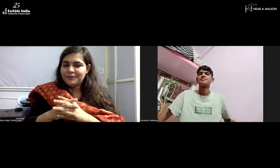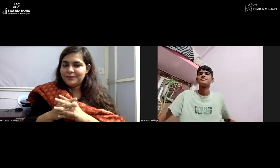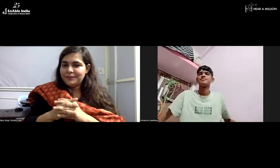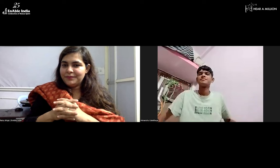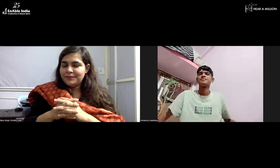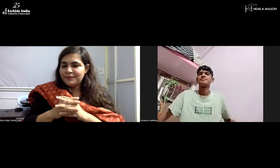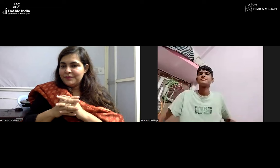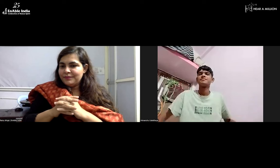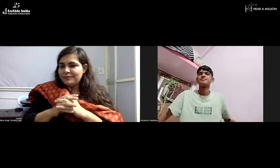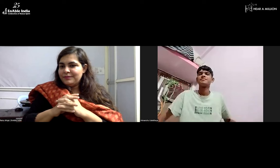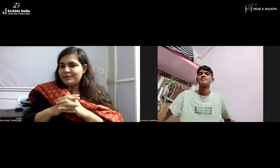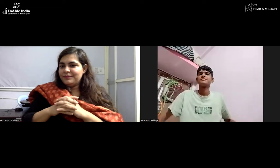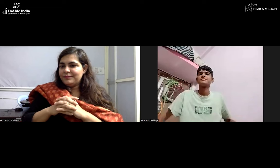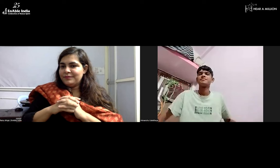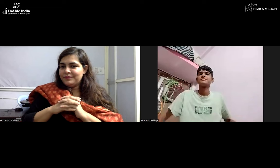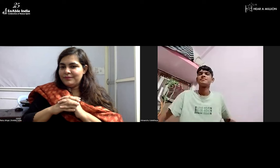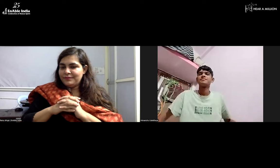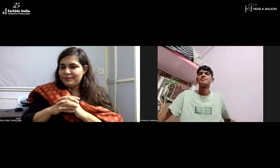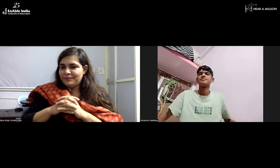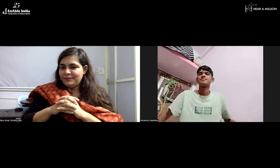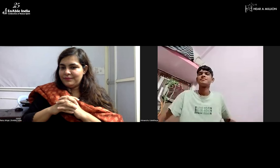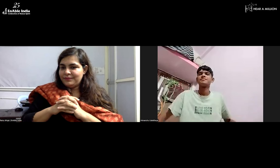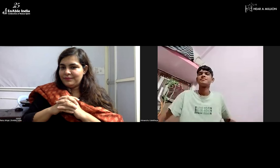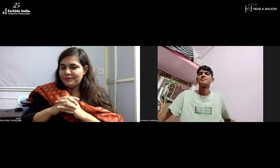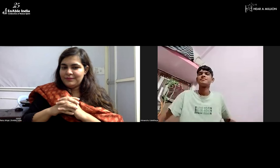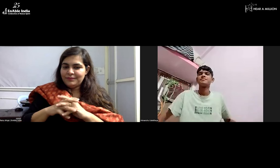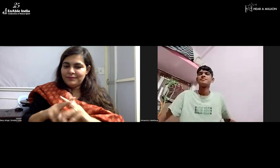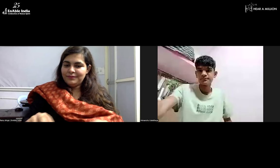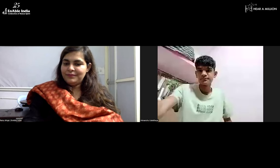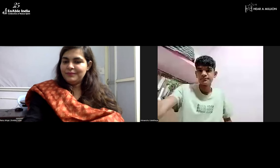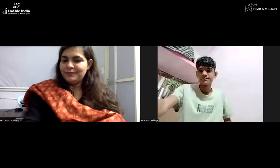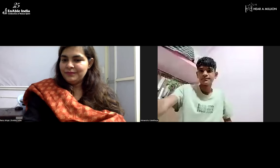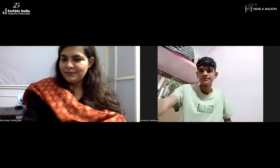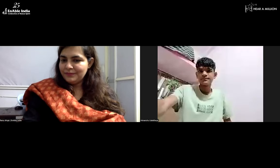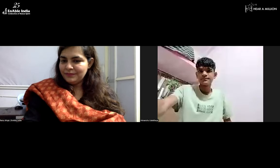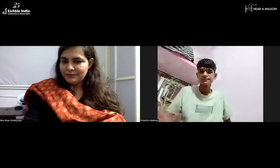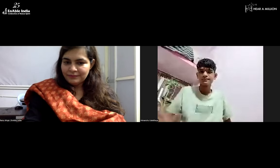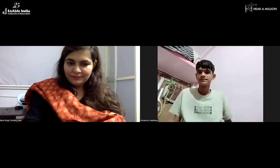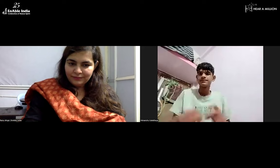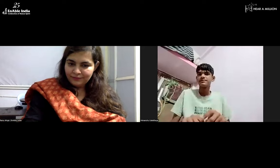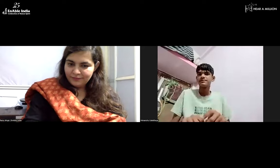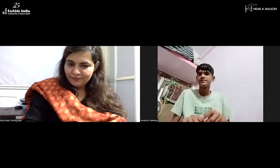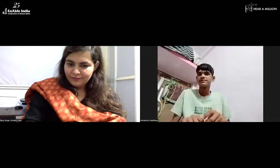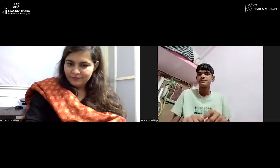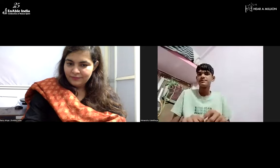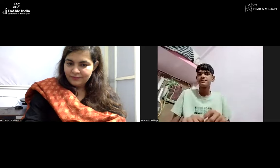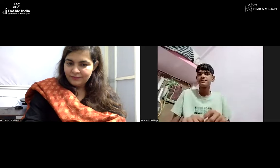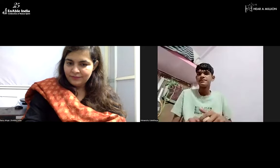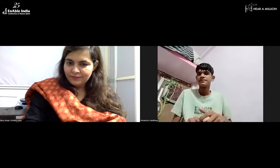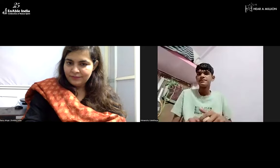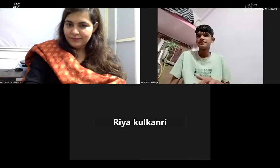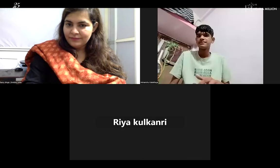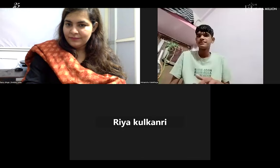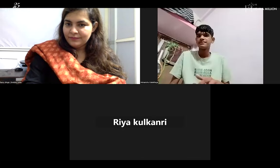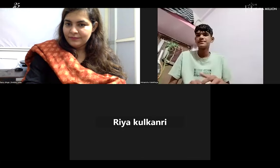champion. Oh, I badminton. love that sport. I every day play with my sister badminton. It